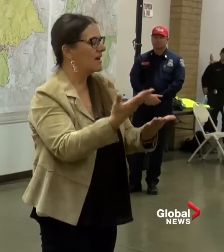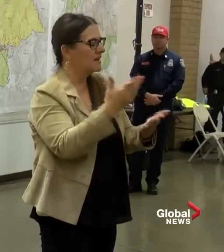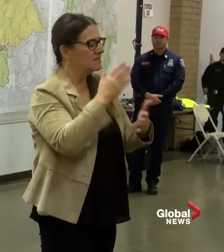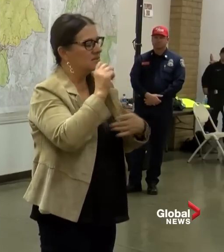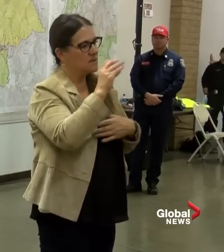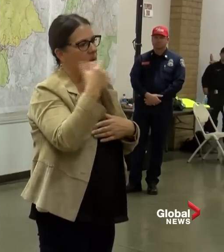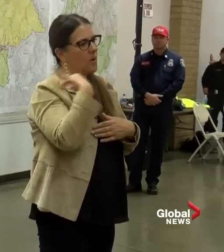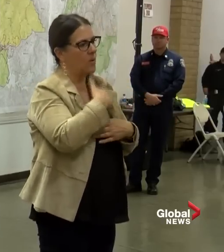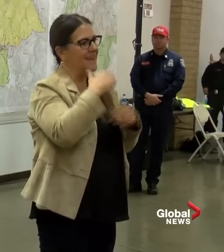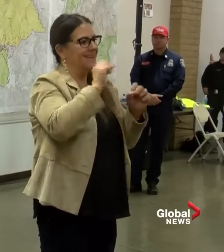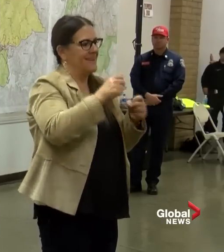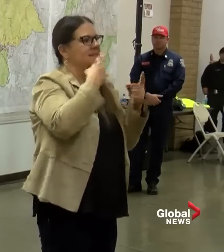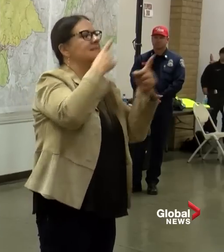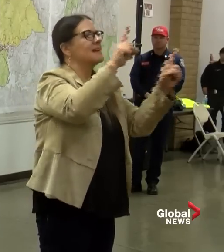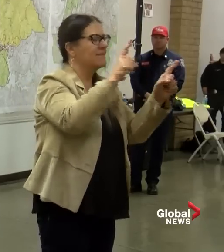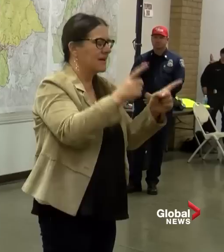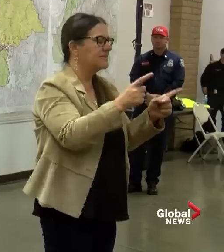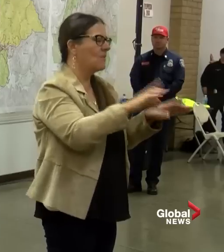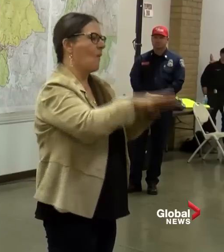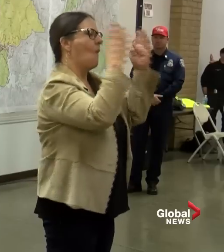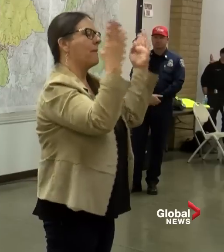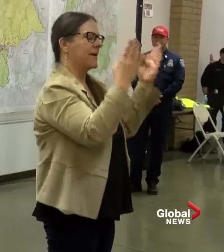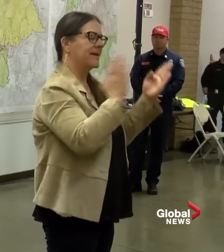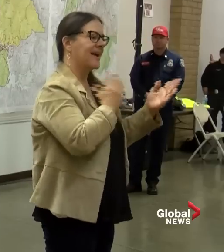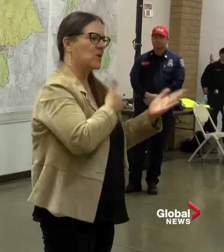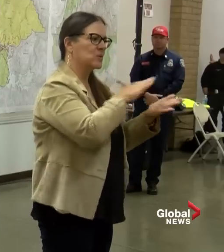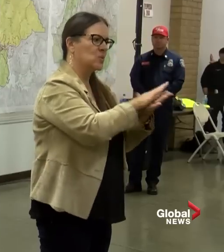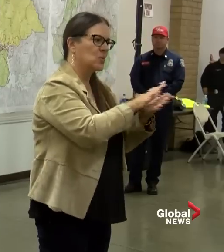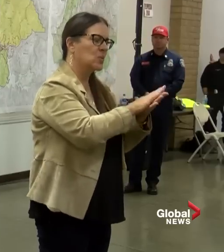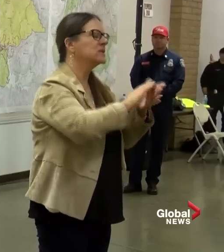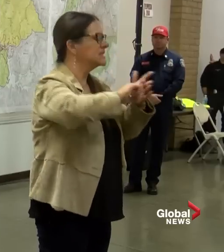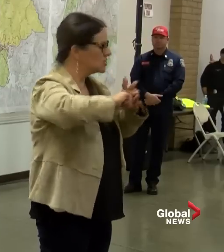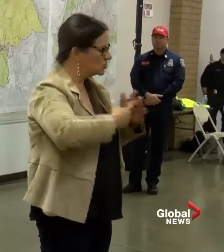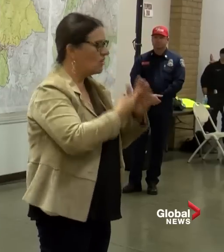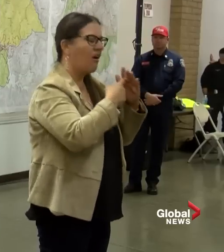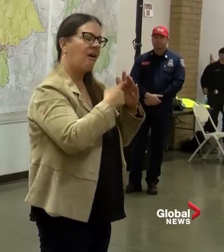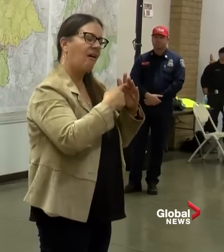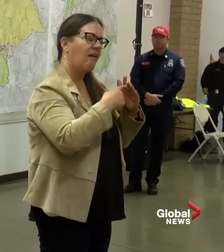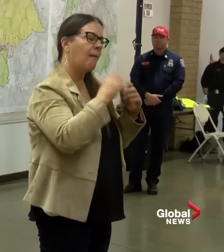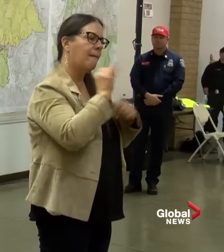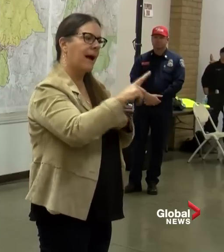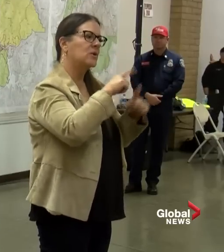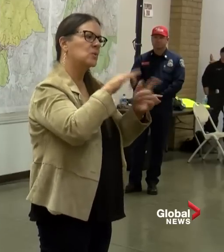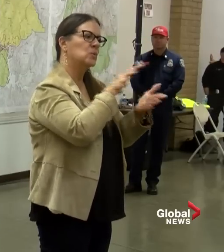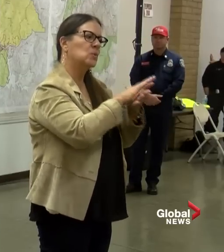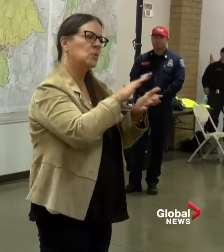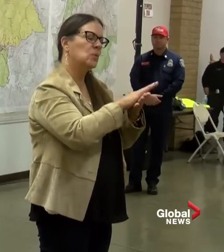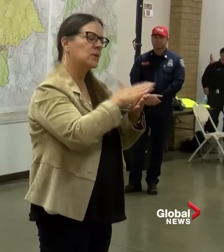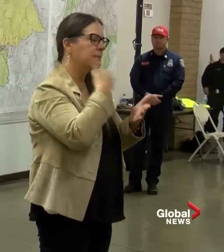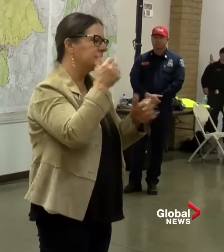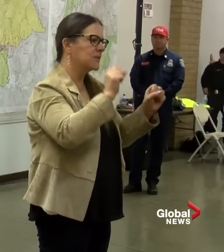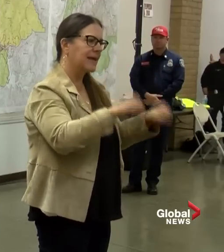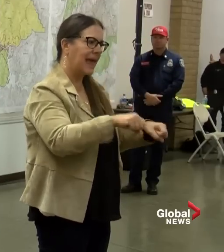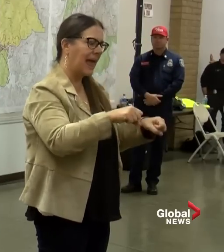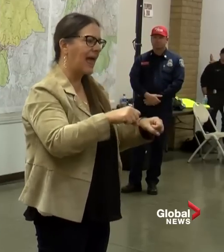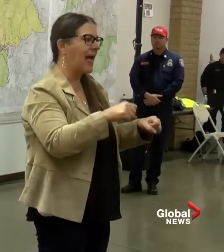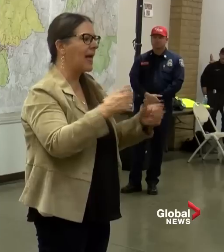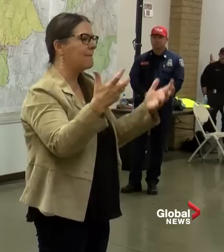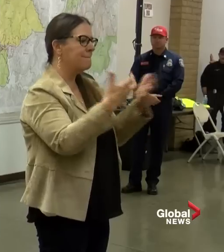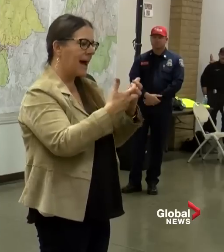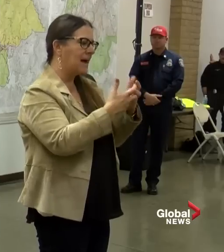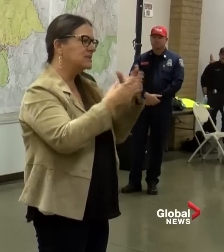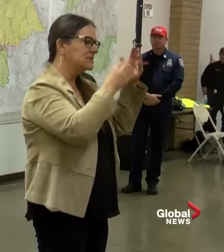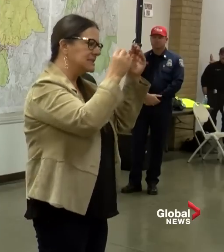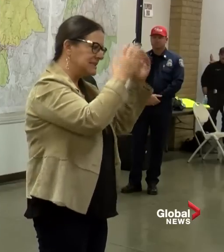can successfully reopen our schools and resume as best we can, again, matching teachers with their